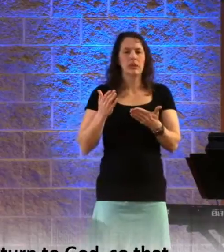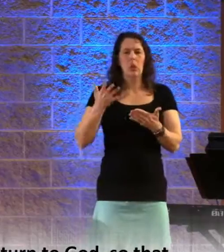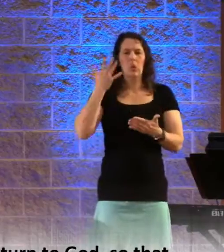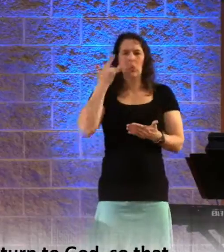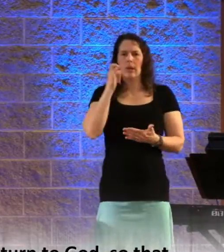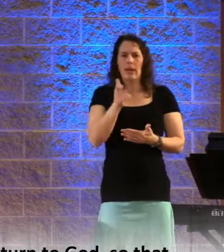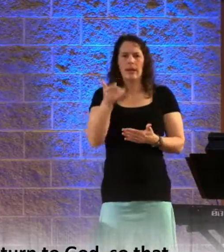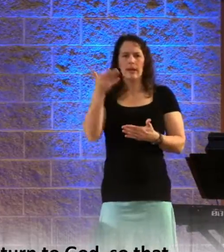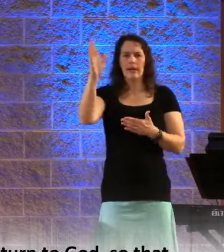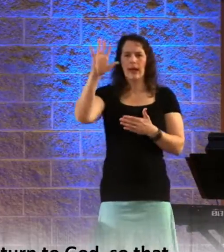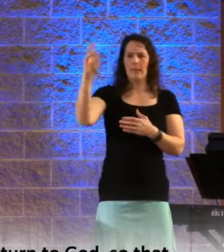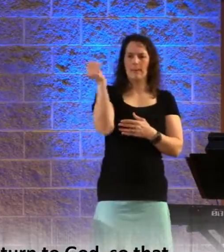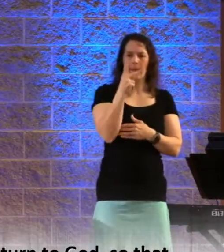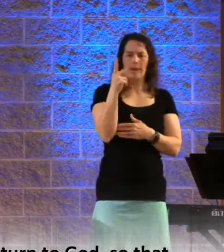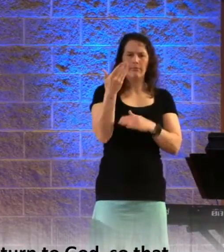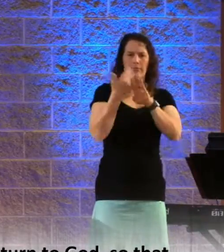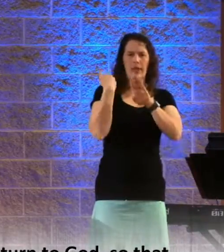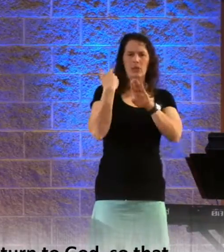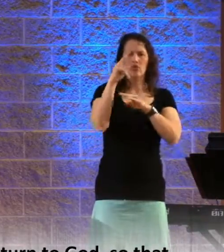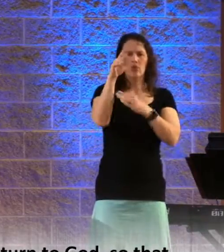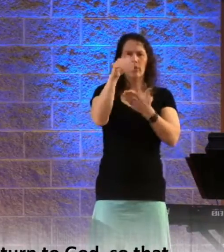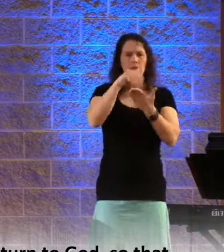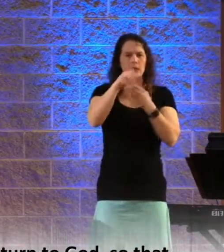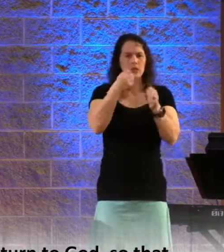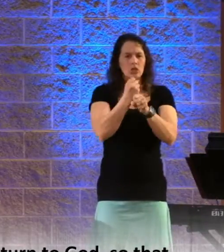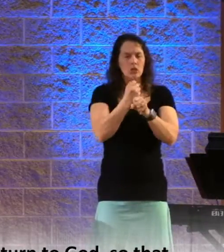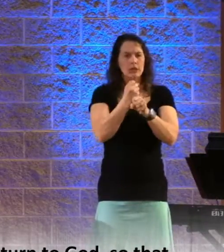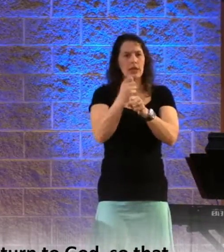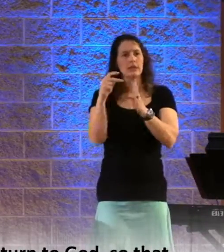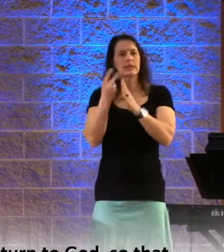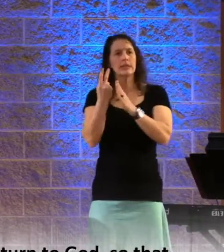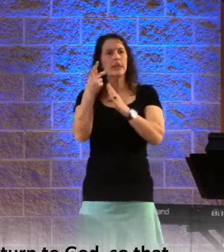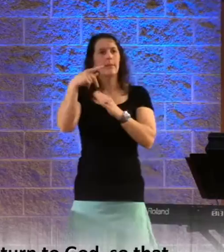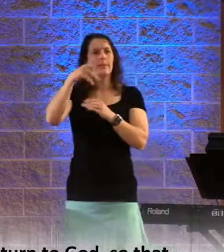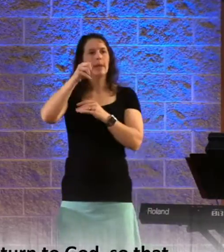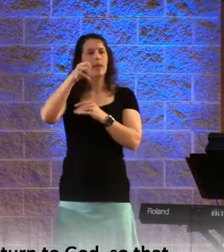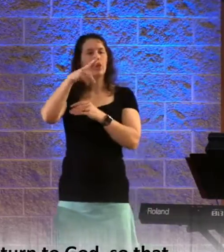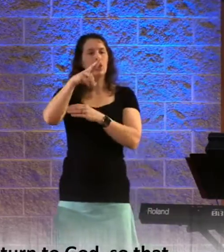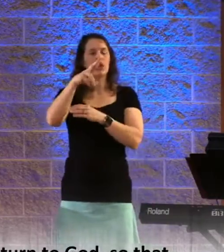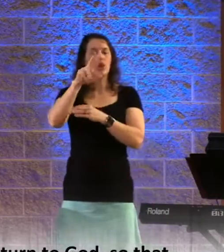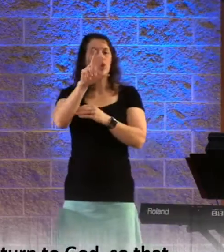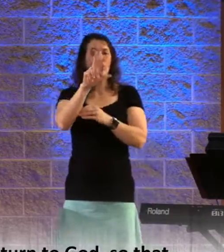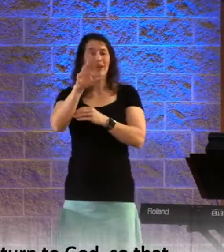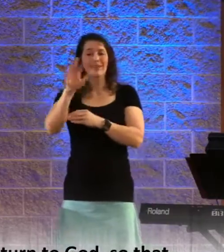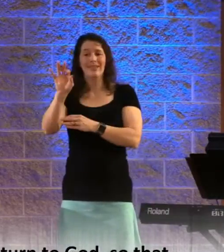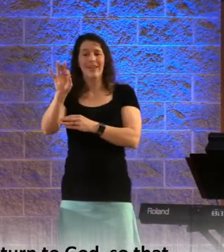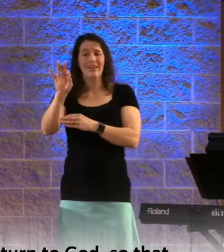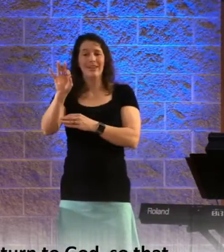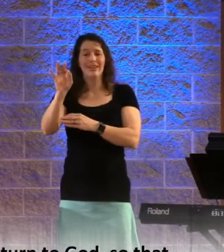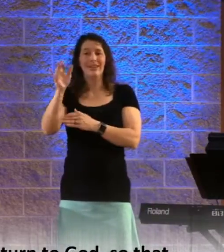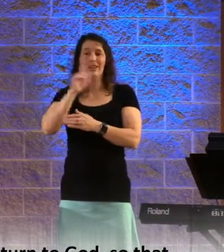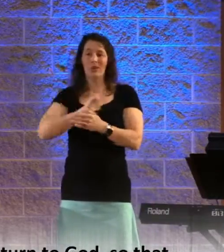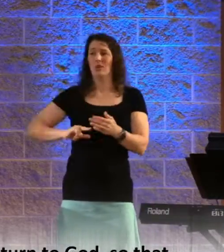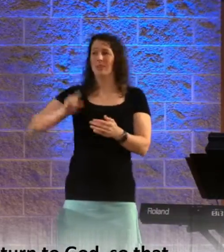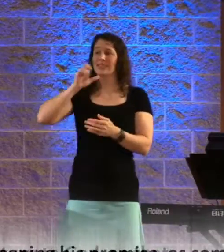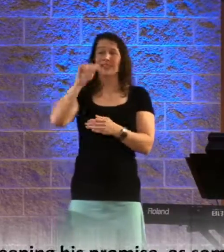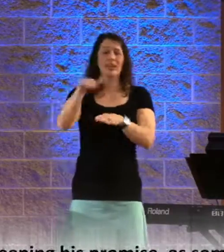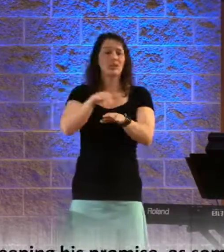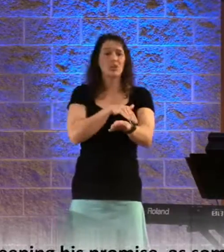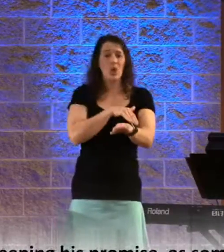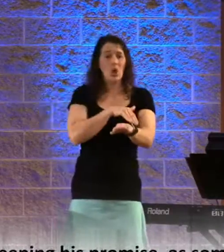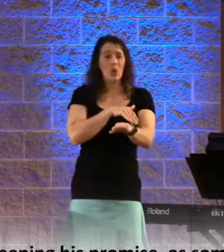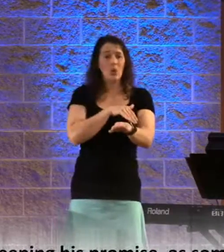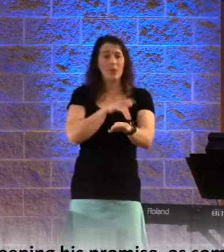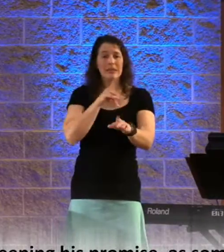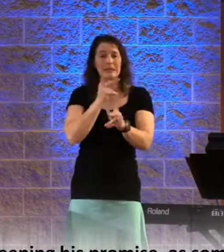2,000 years? You know, why has it been so long? 2 Peter 3:9, the Lord is not slow in keeping His promise, as